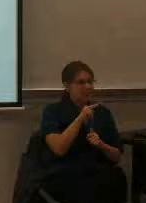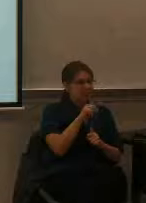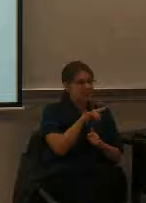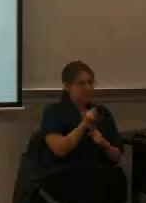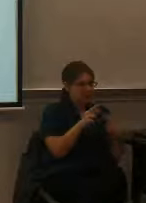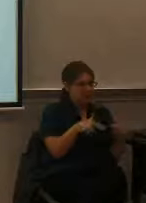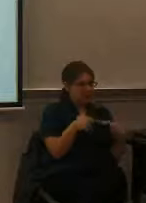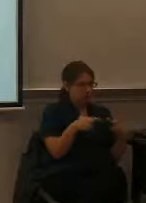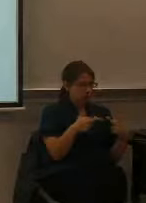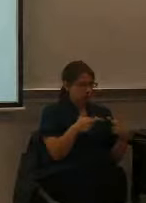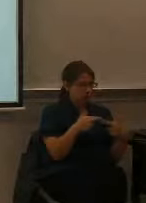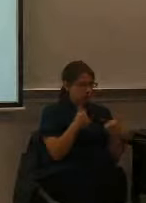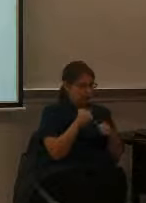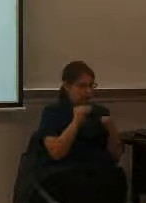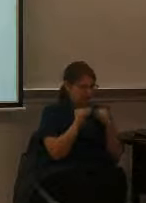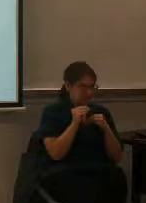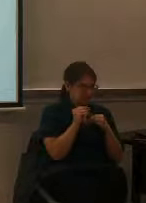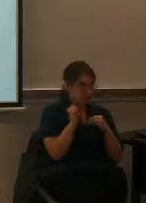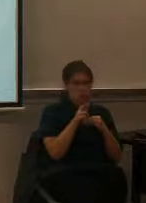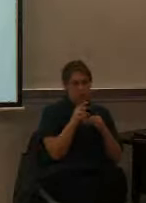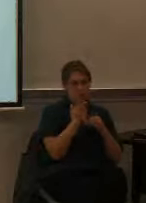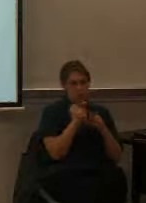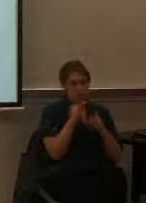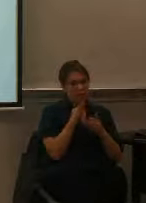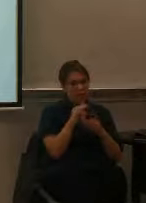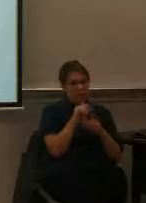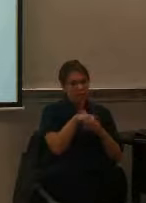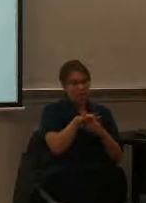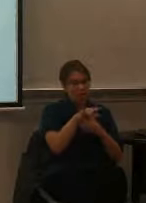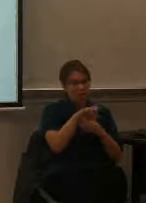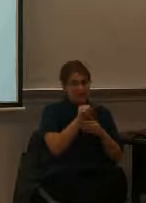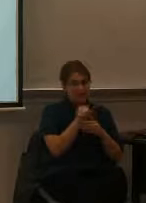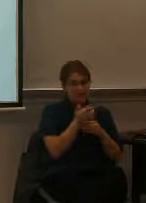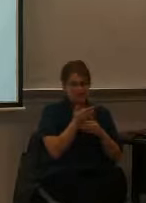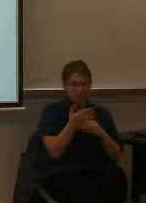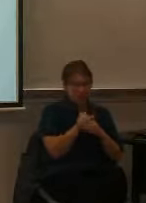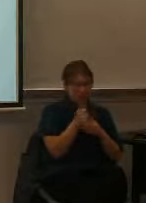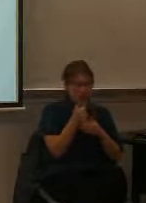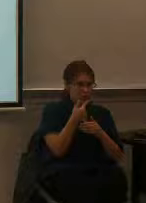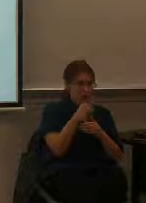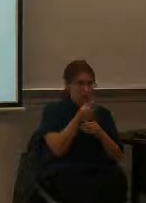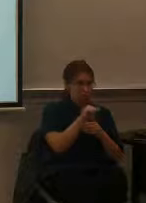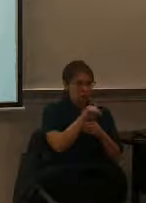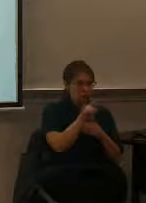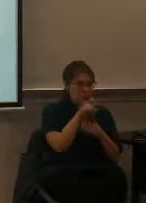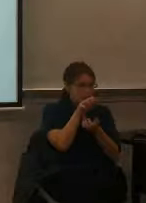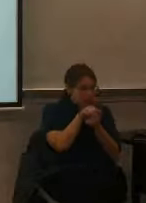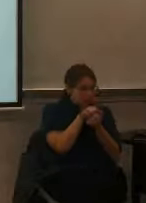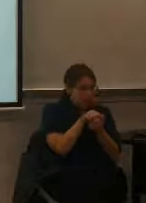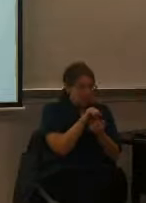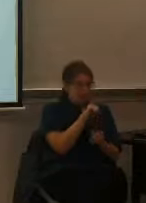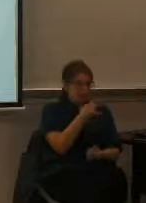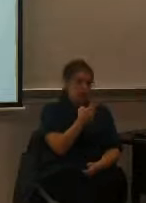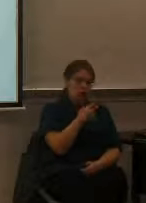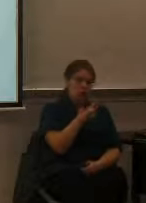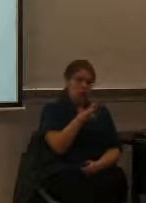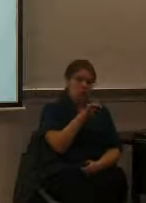snails even to handle. Or some of the mayflies or some of the other grazing herbivores. Invertebrates.